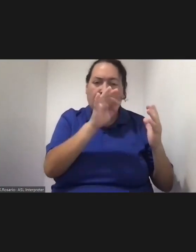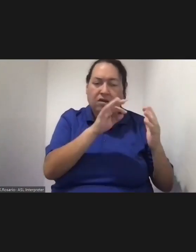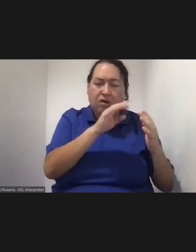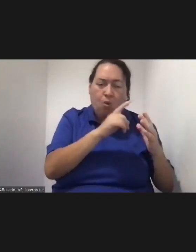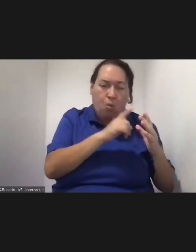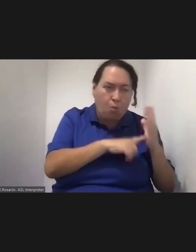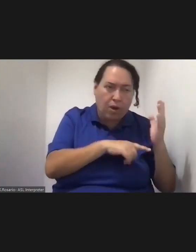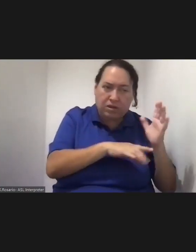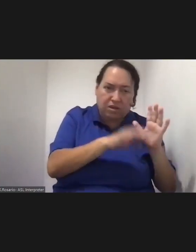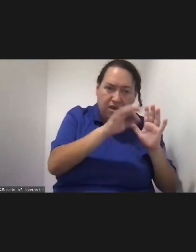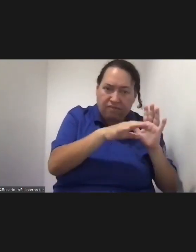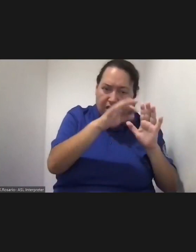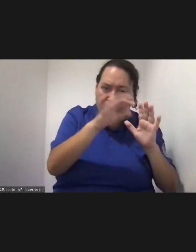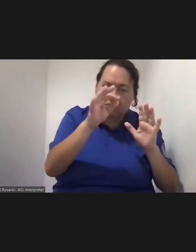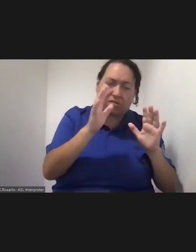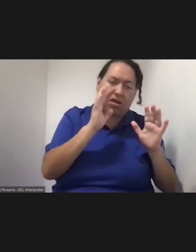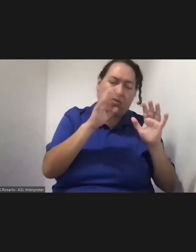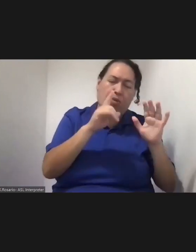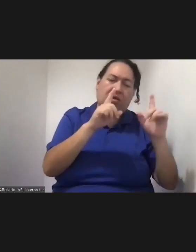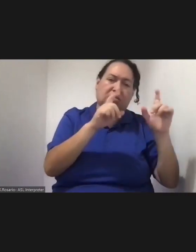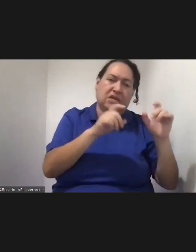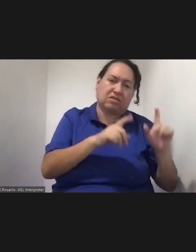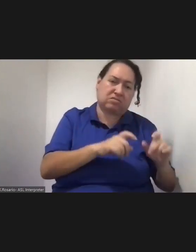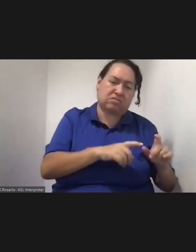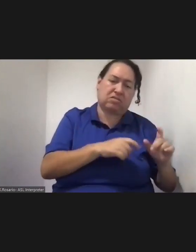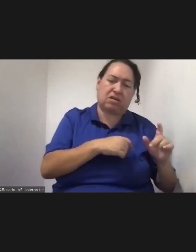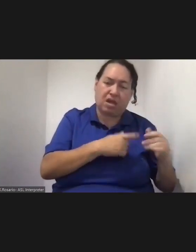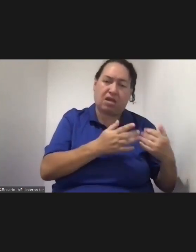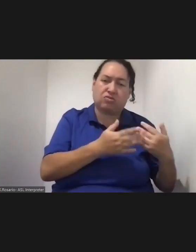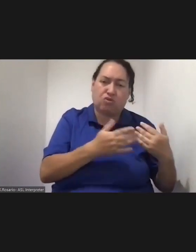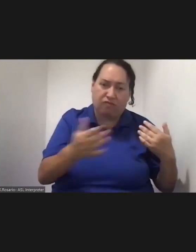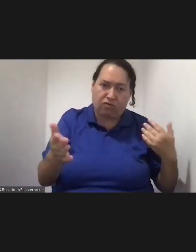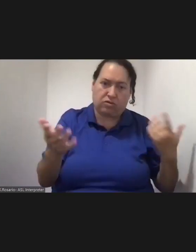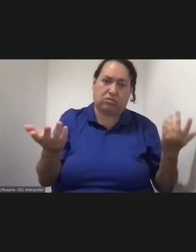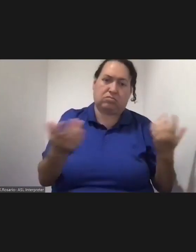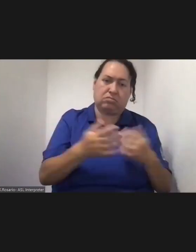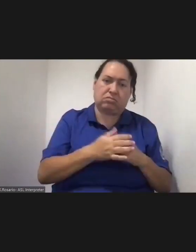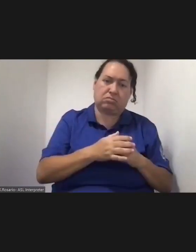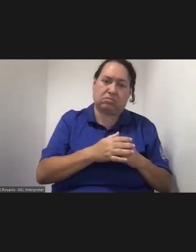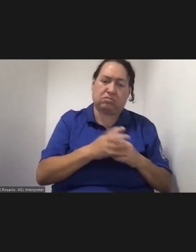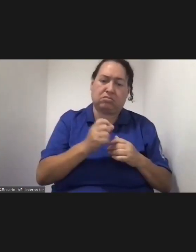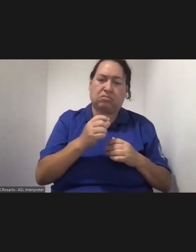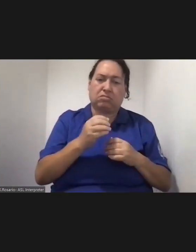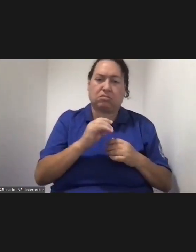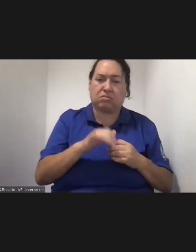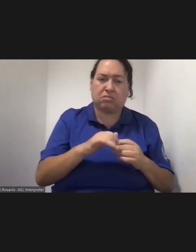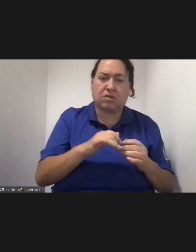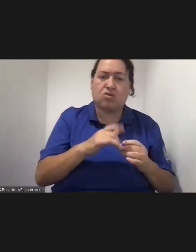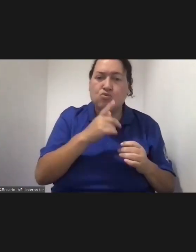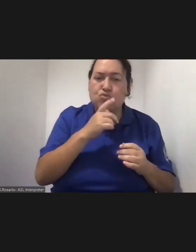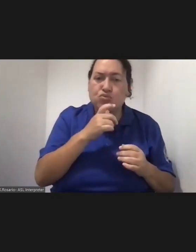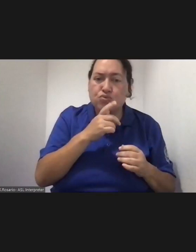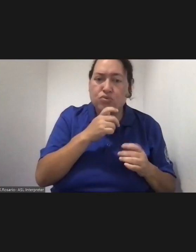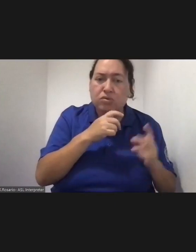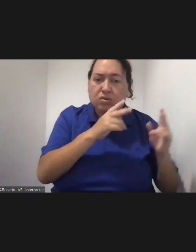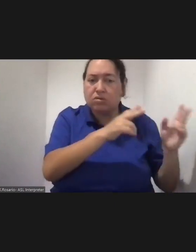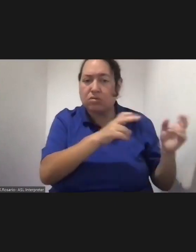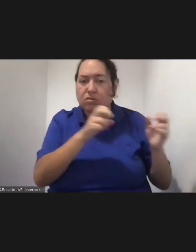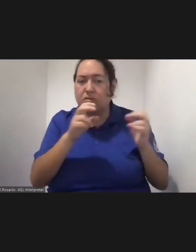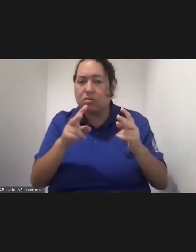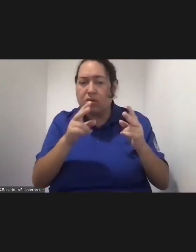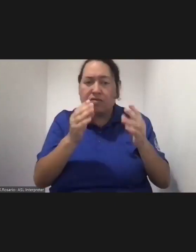find, they'll test them and so forth. So the source is the individual